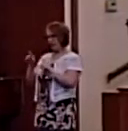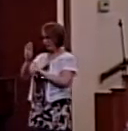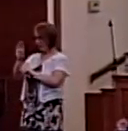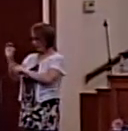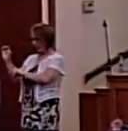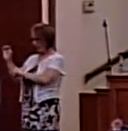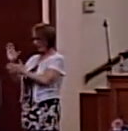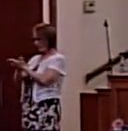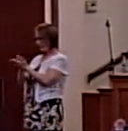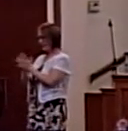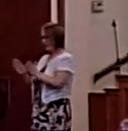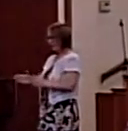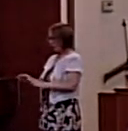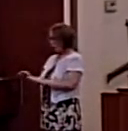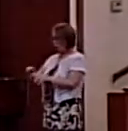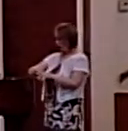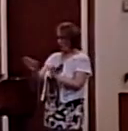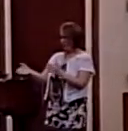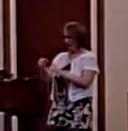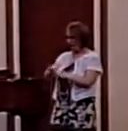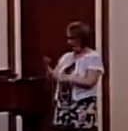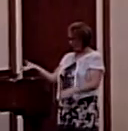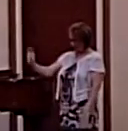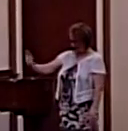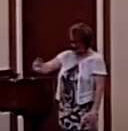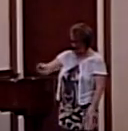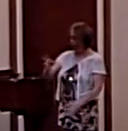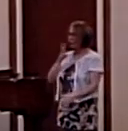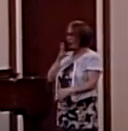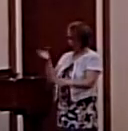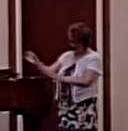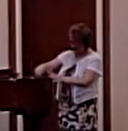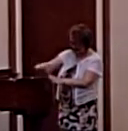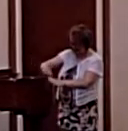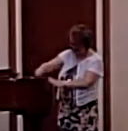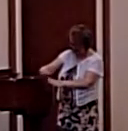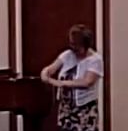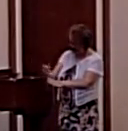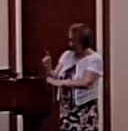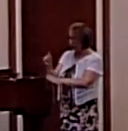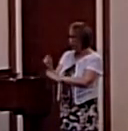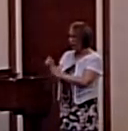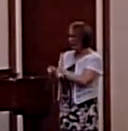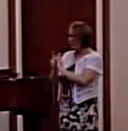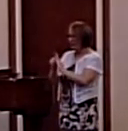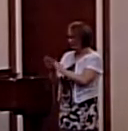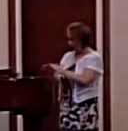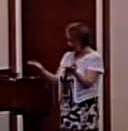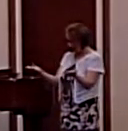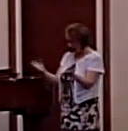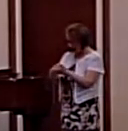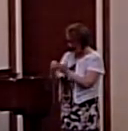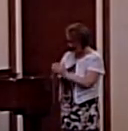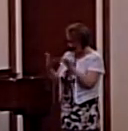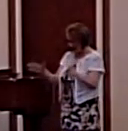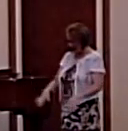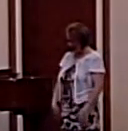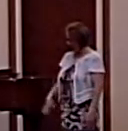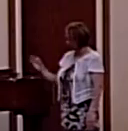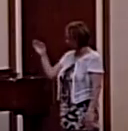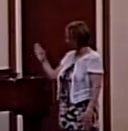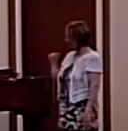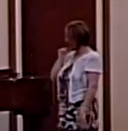open the box, pour water in it, stir it a little bit, and the thing is, in 20 minutes, open it up and you got the cake. And you said, Pastor,